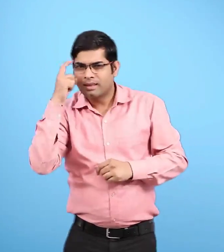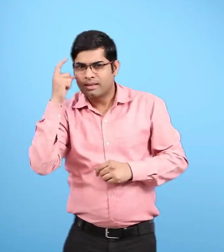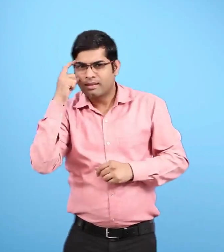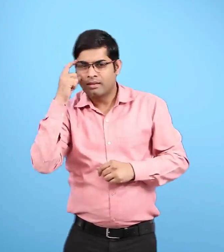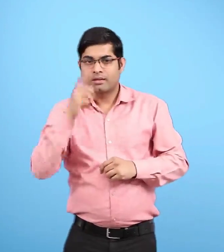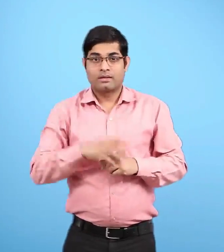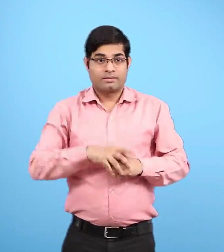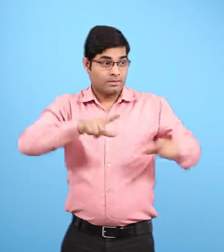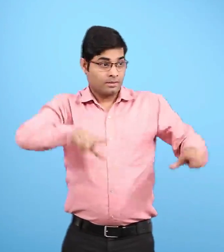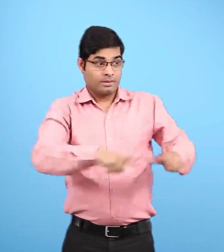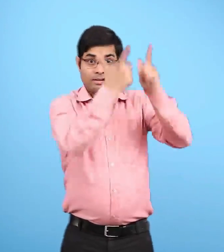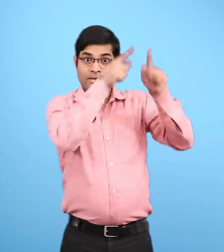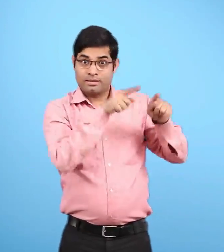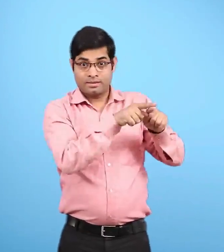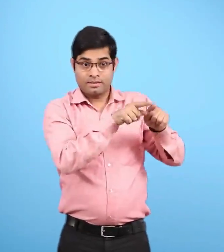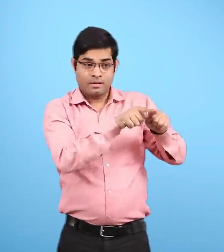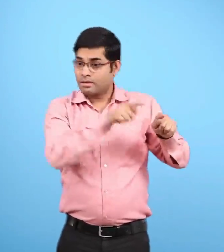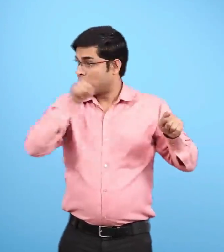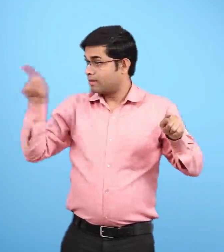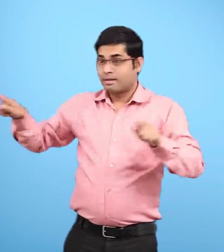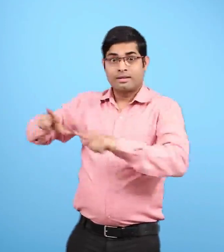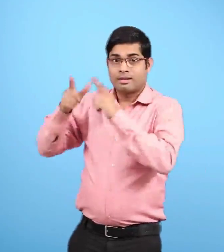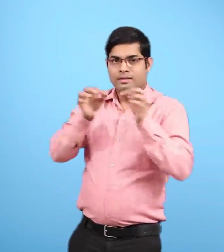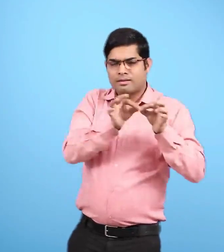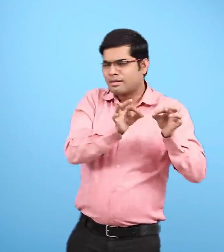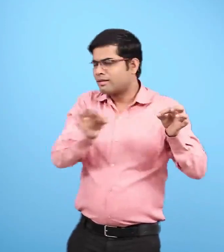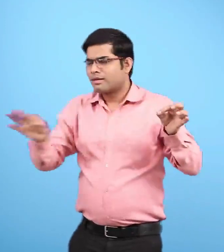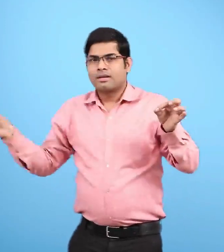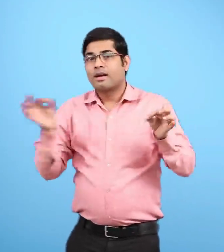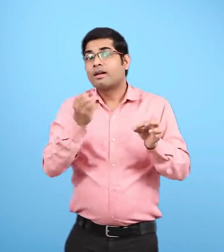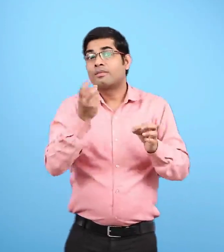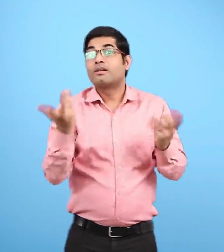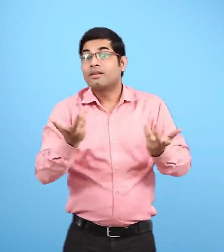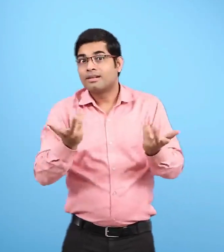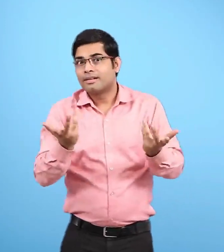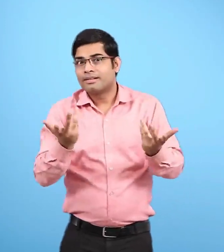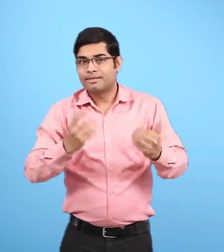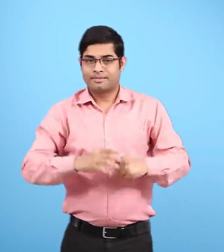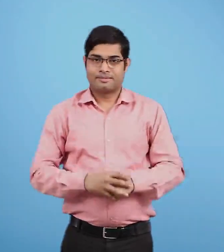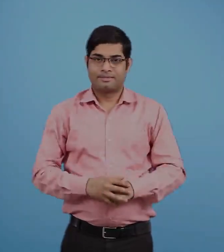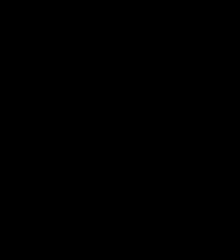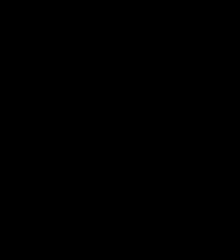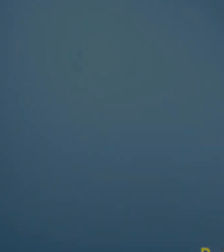You have to guess the distance between the 2 trees.